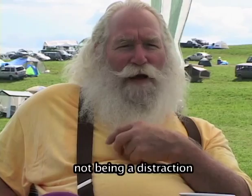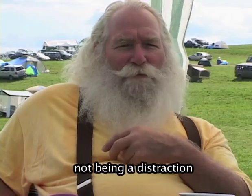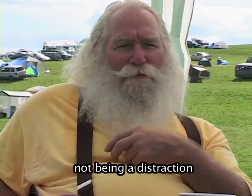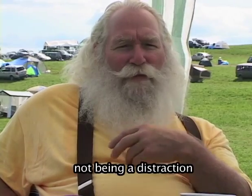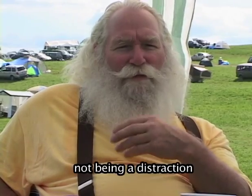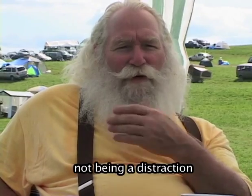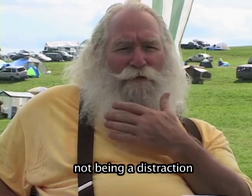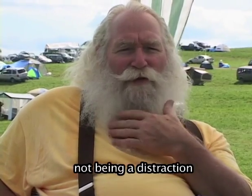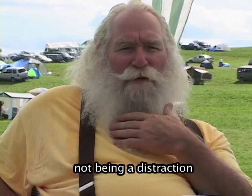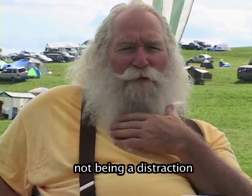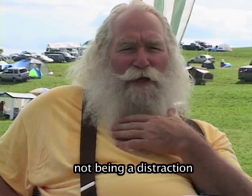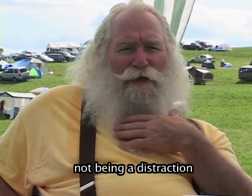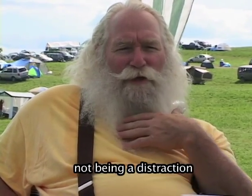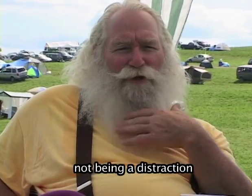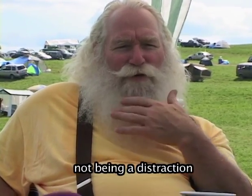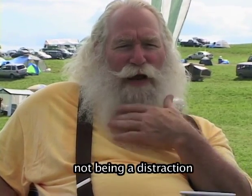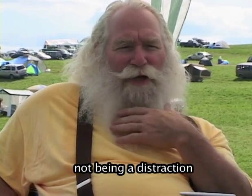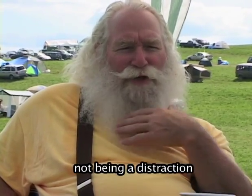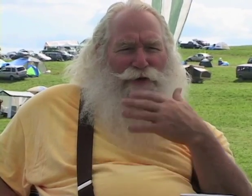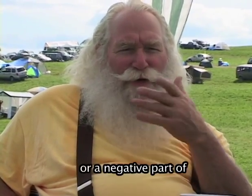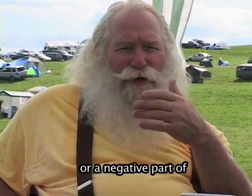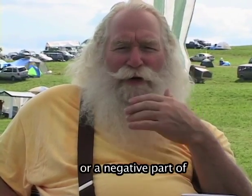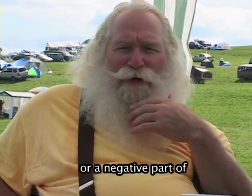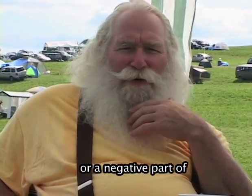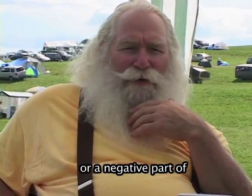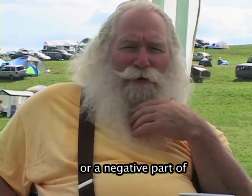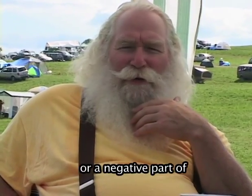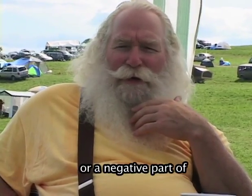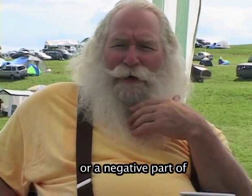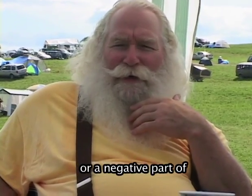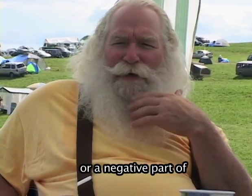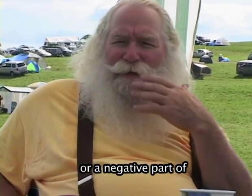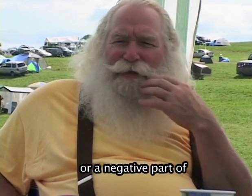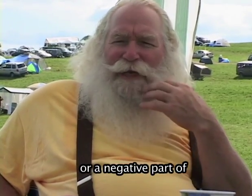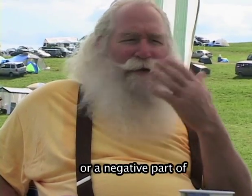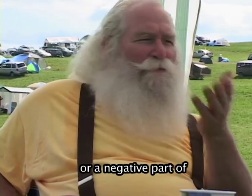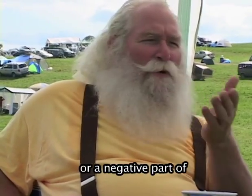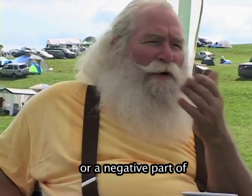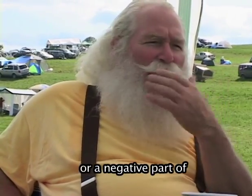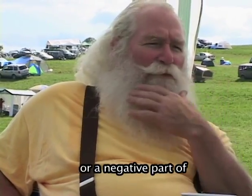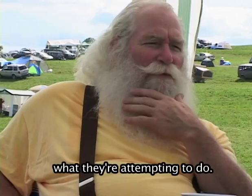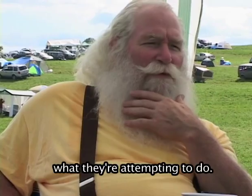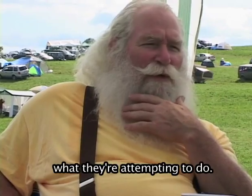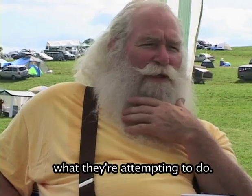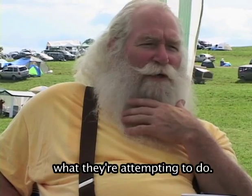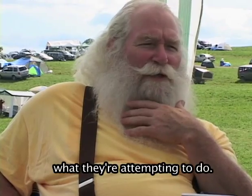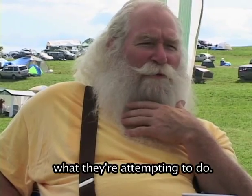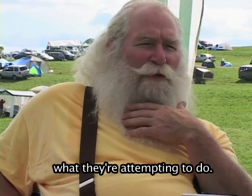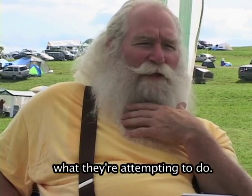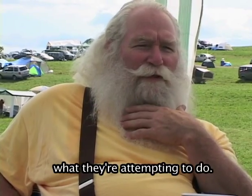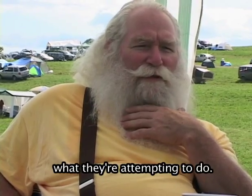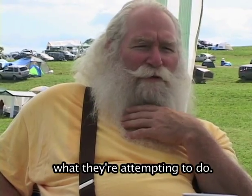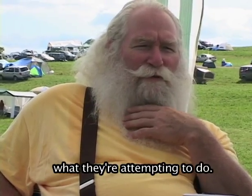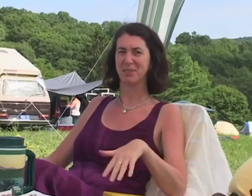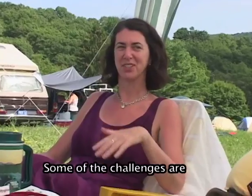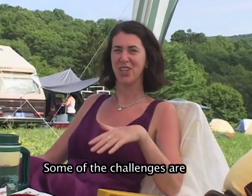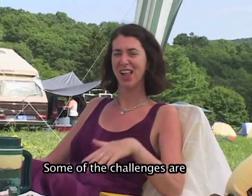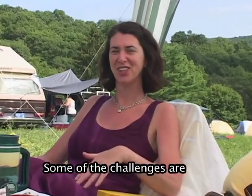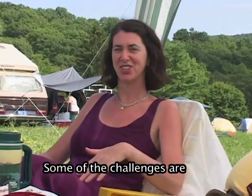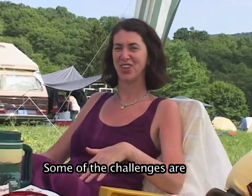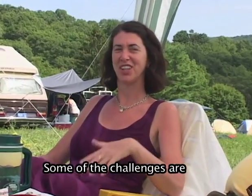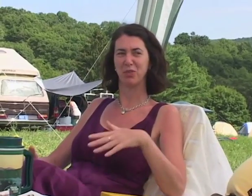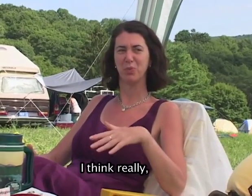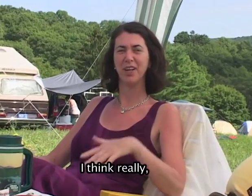onus of not being a distraction or a negative part of what they're attempting to do. Some of